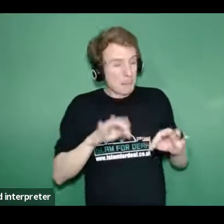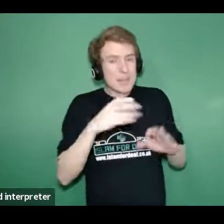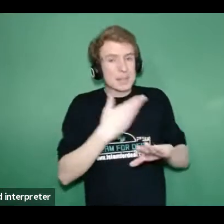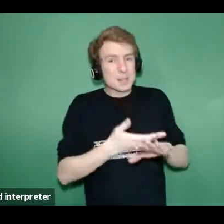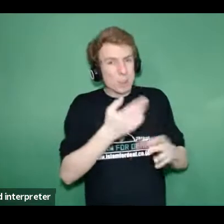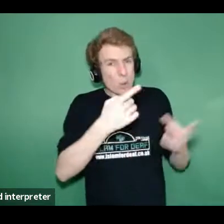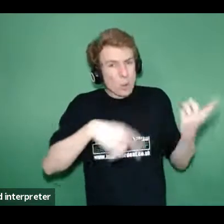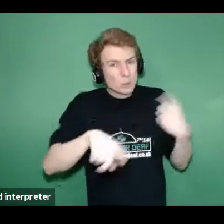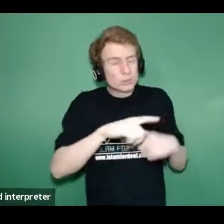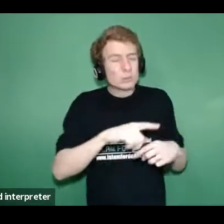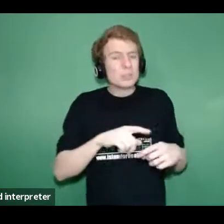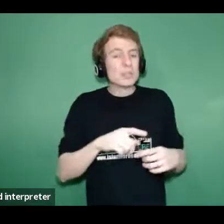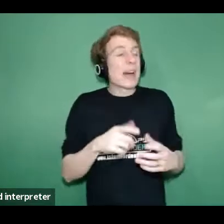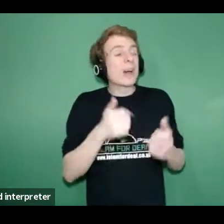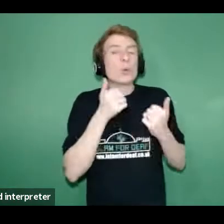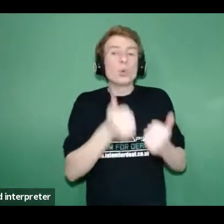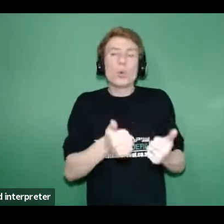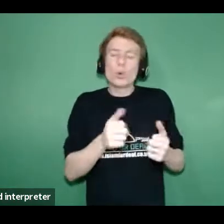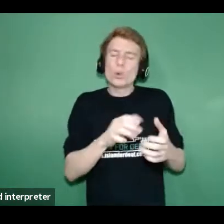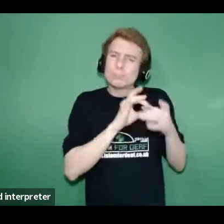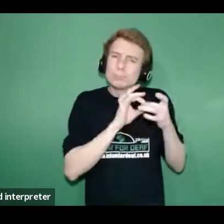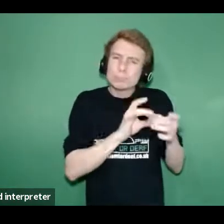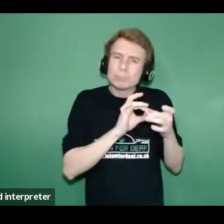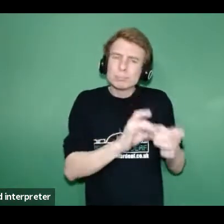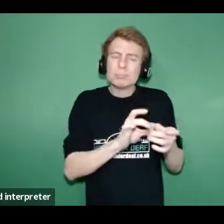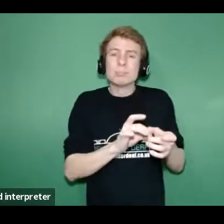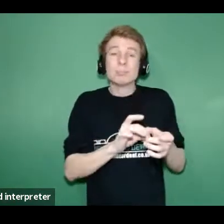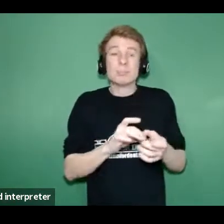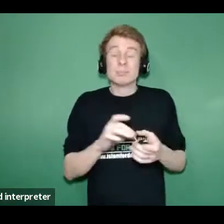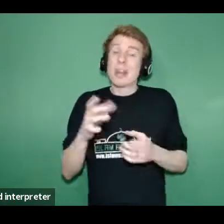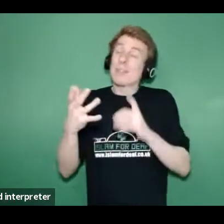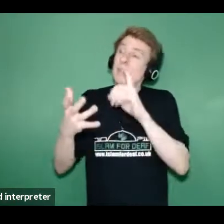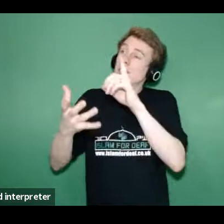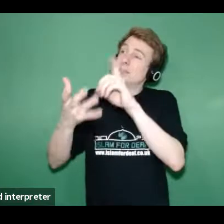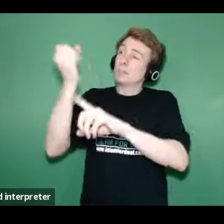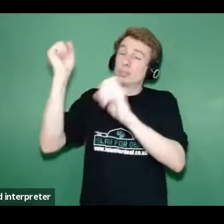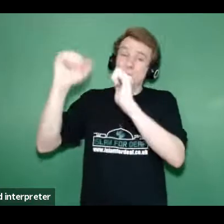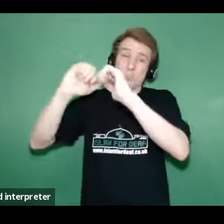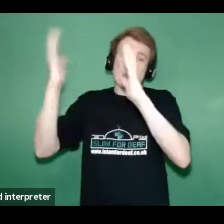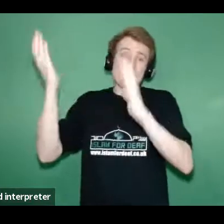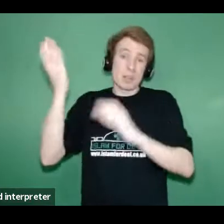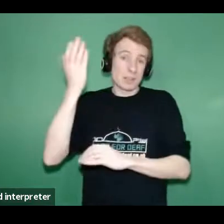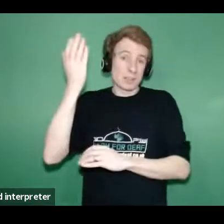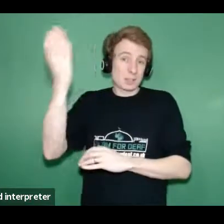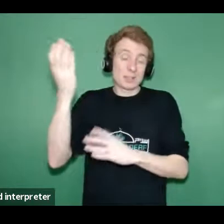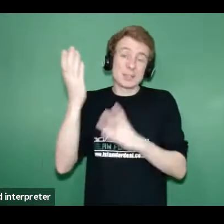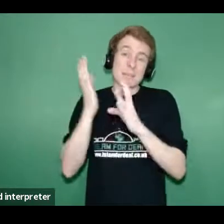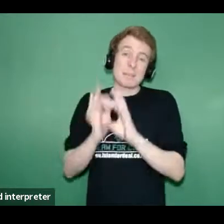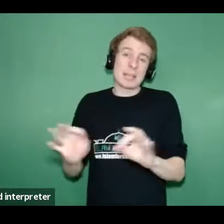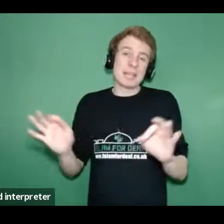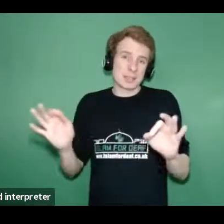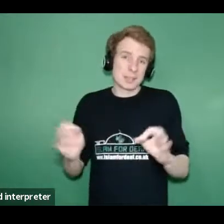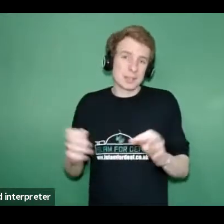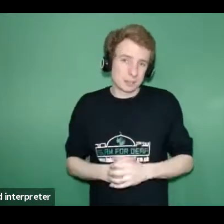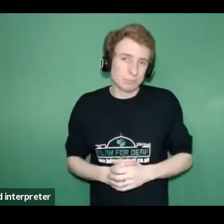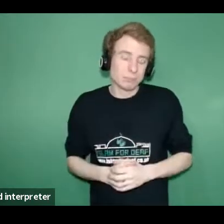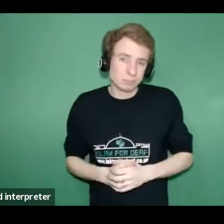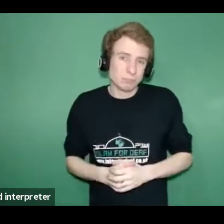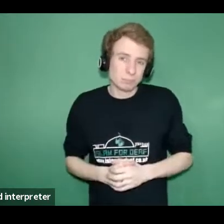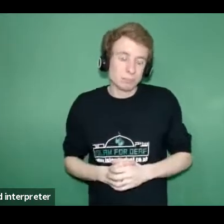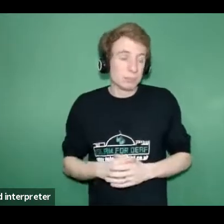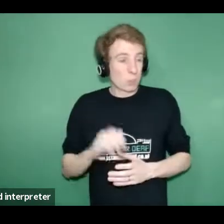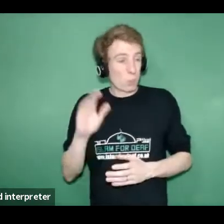of relations, and enter the paradise of your Lord in peace. So these are all good actions that